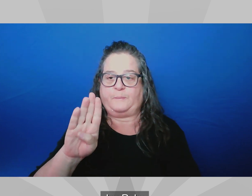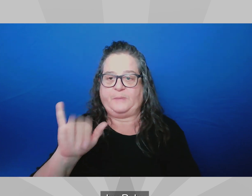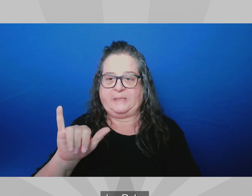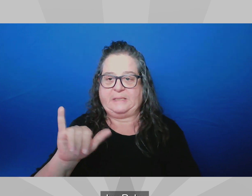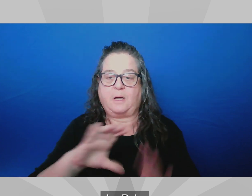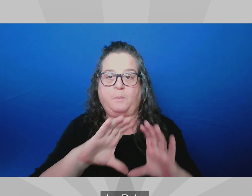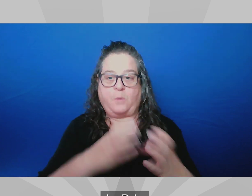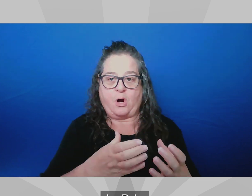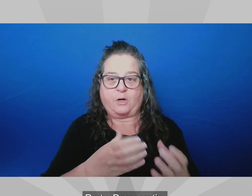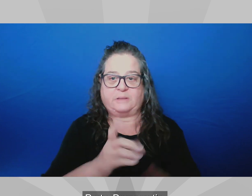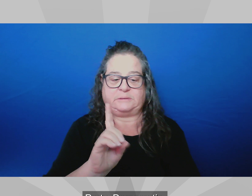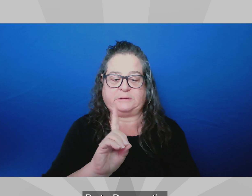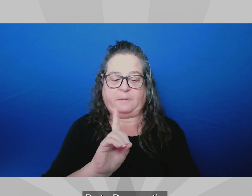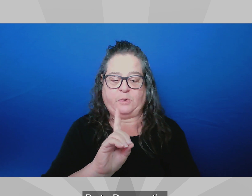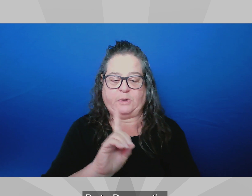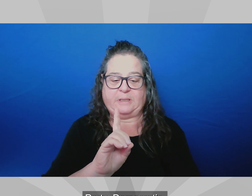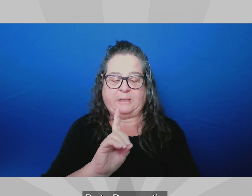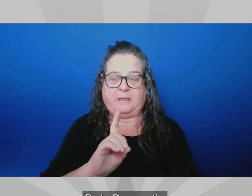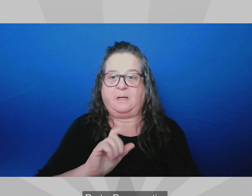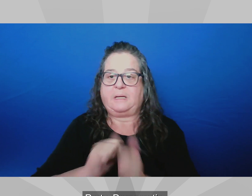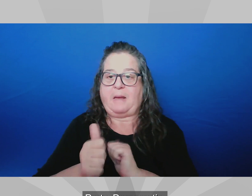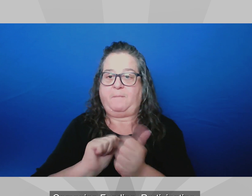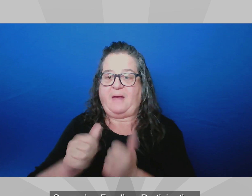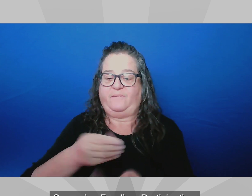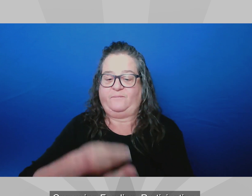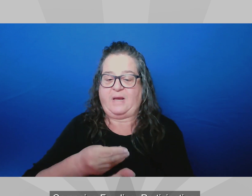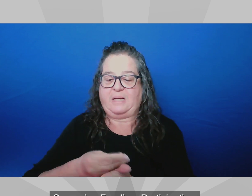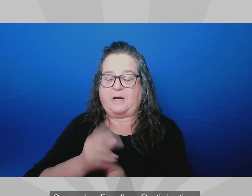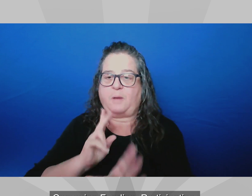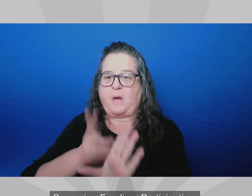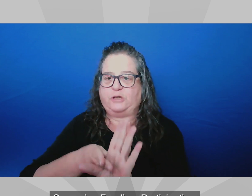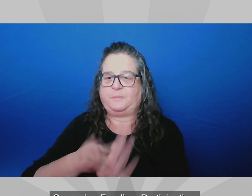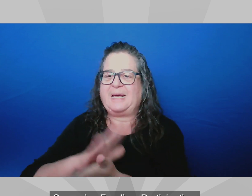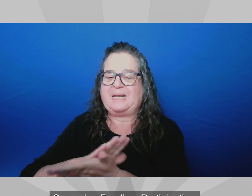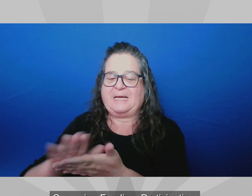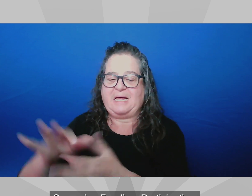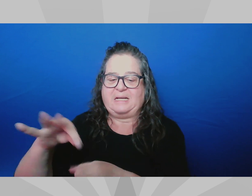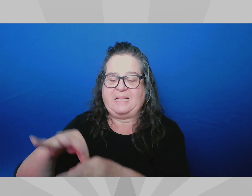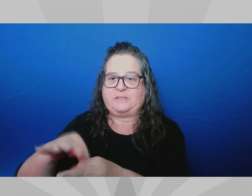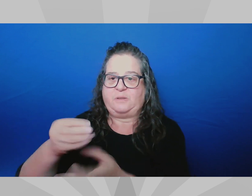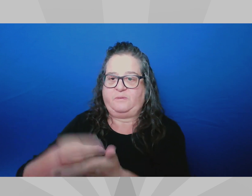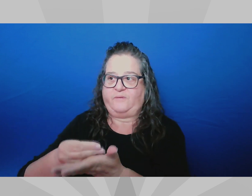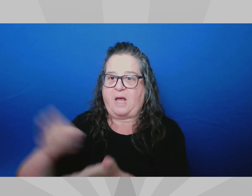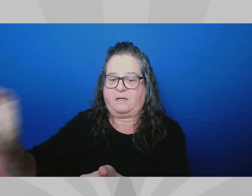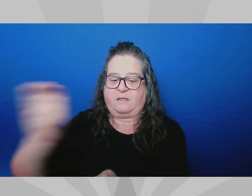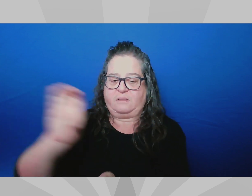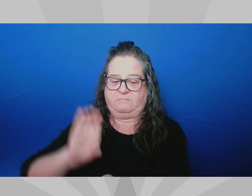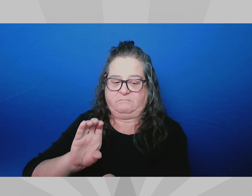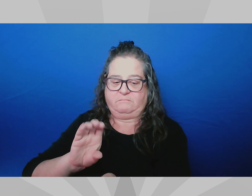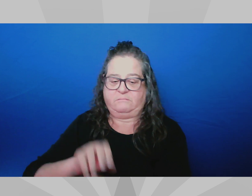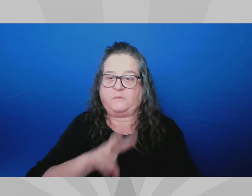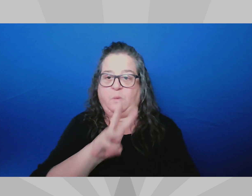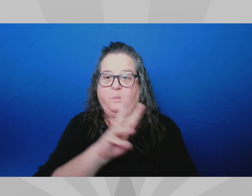J. Ruby, Party Democratic. Campaign funding participating.